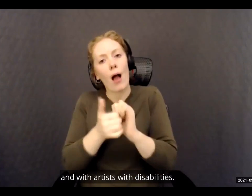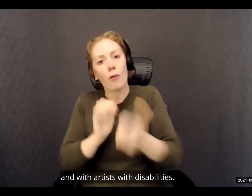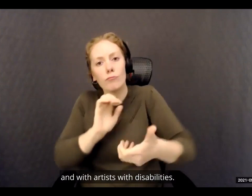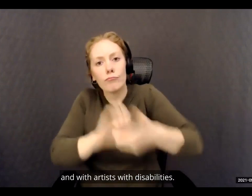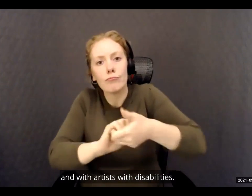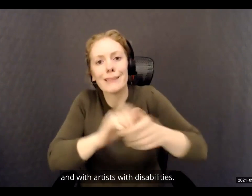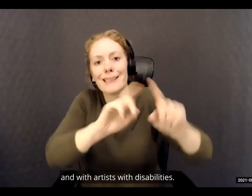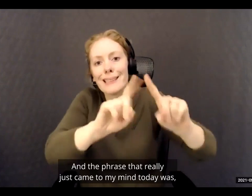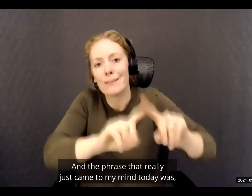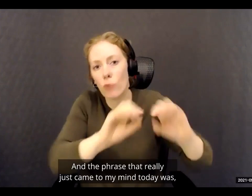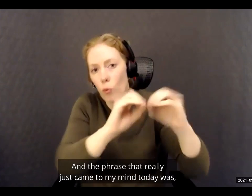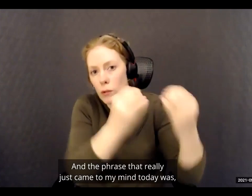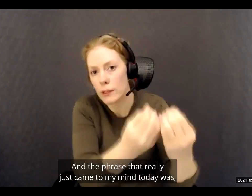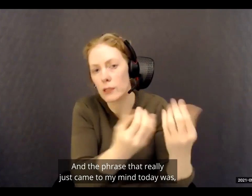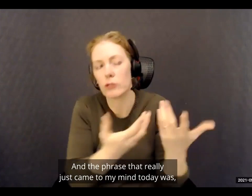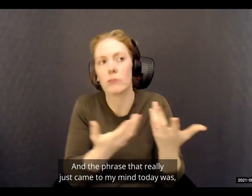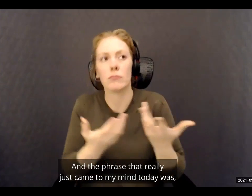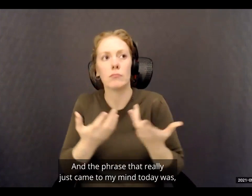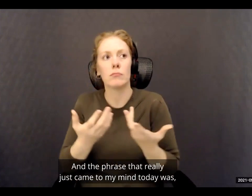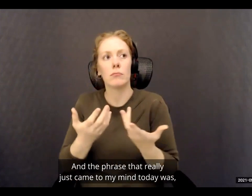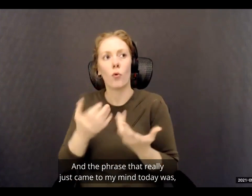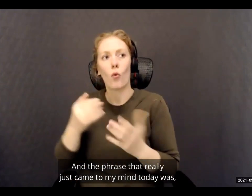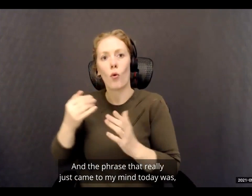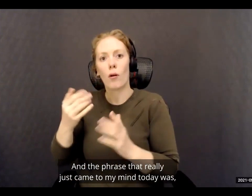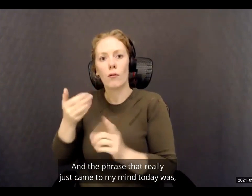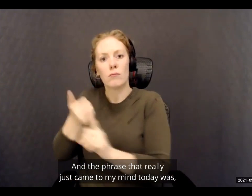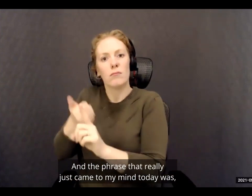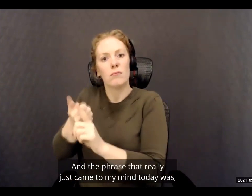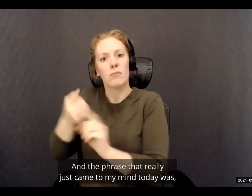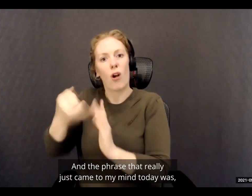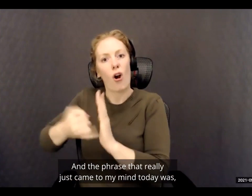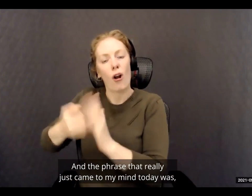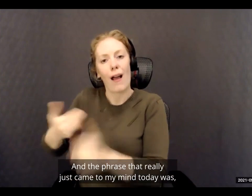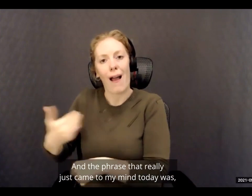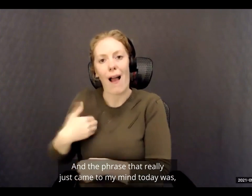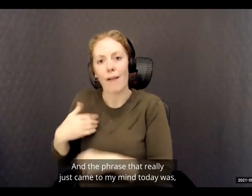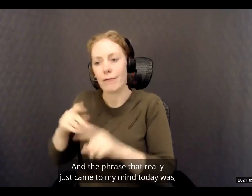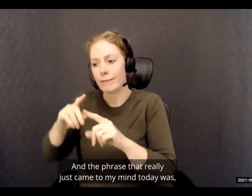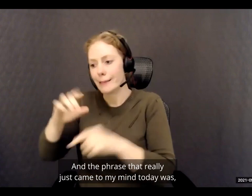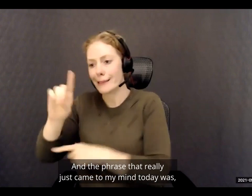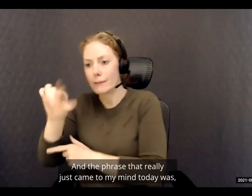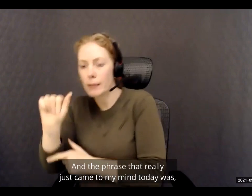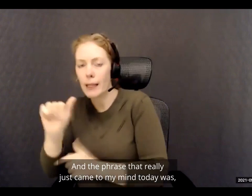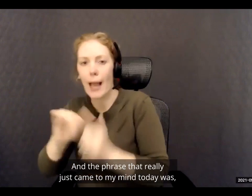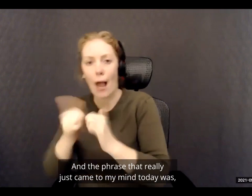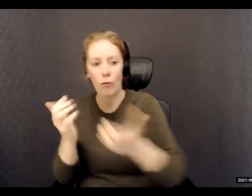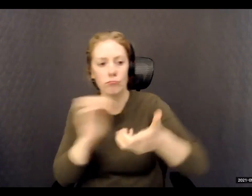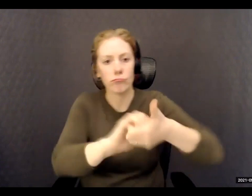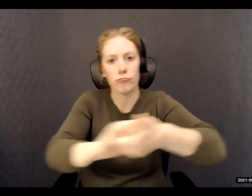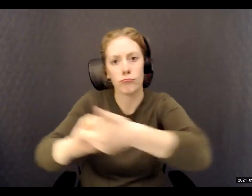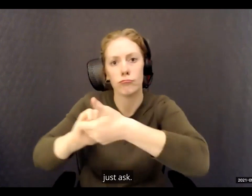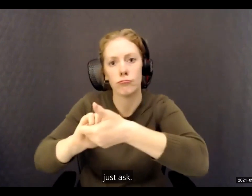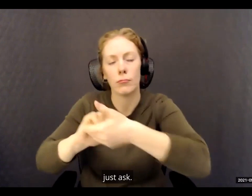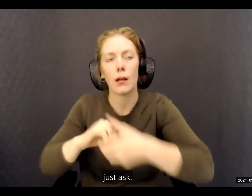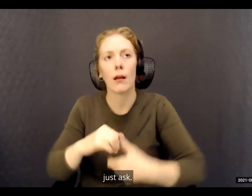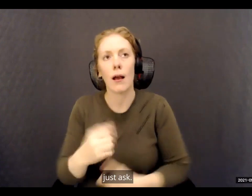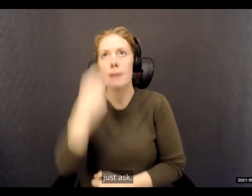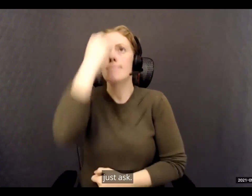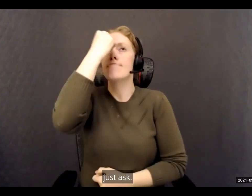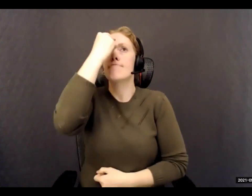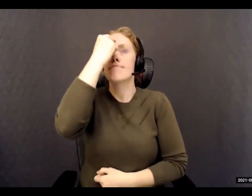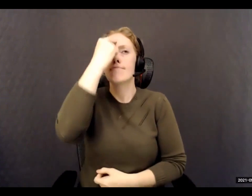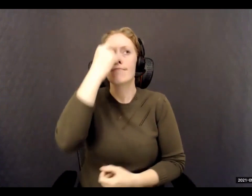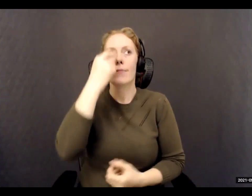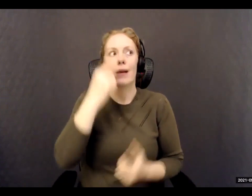with disabilities. And the phrase that really just came to my mind today was just